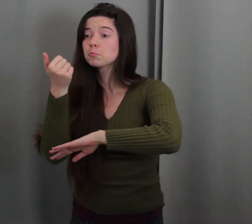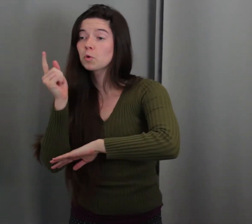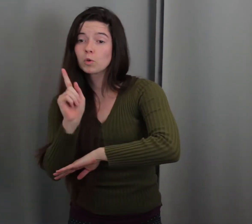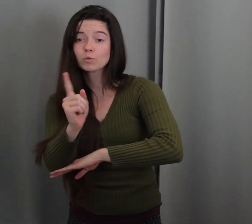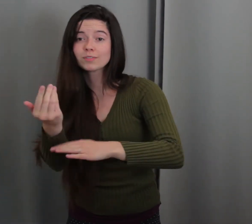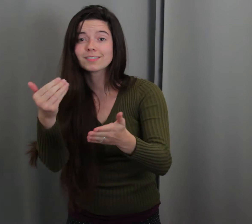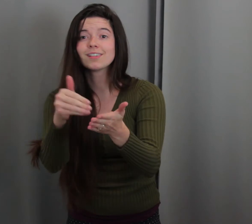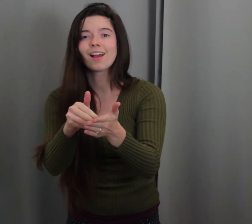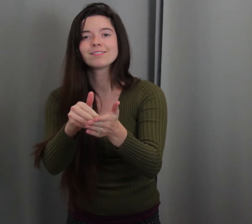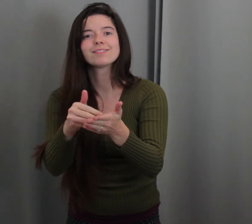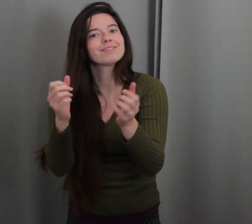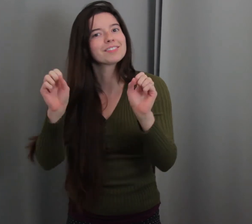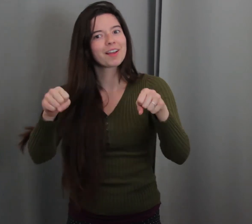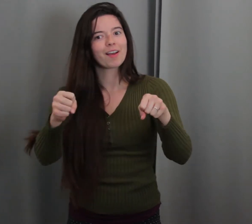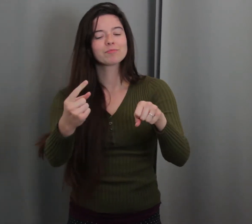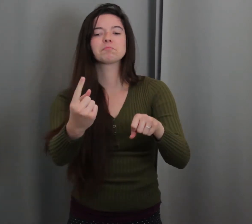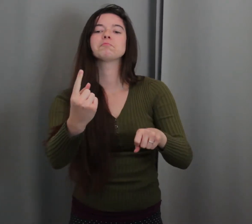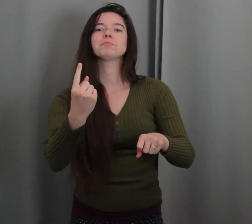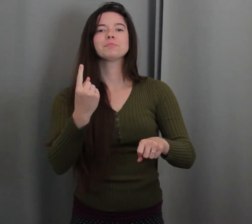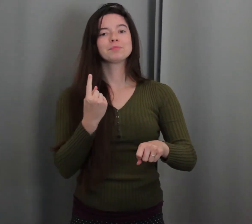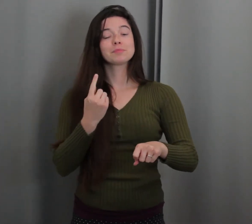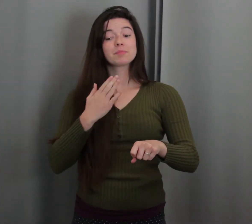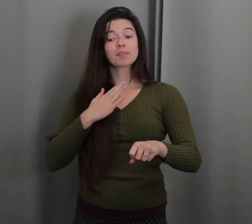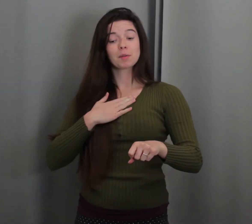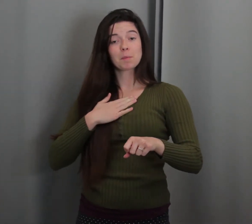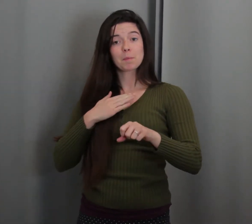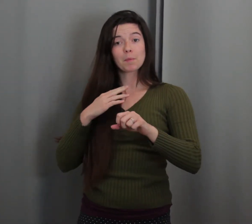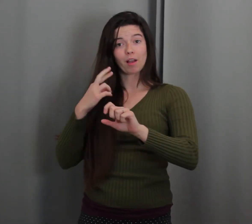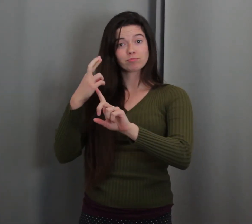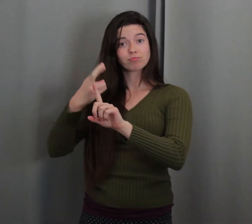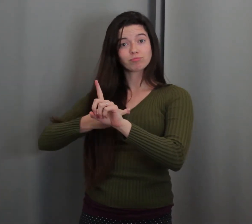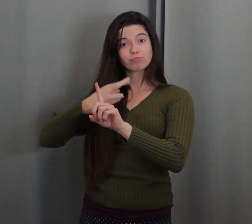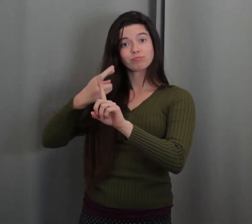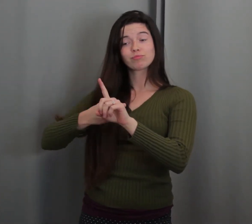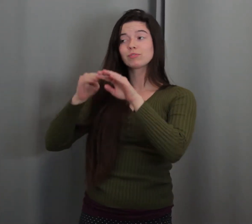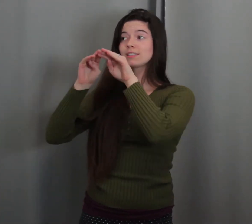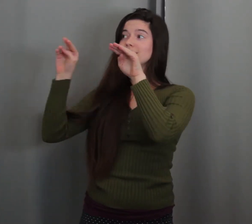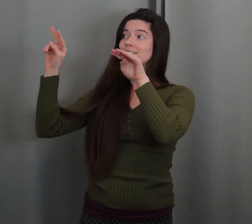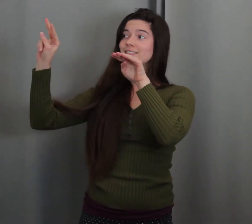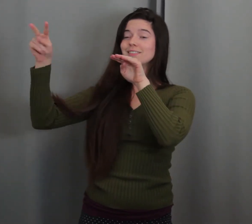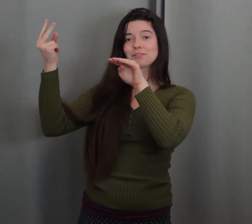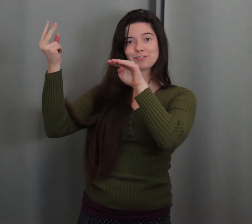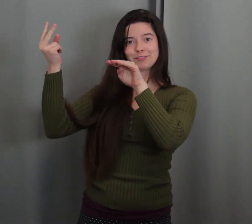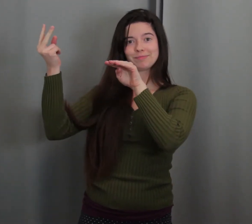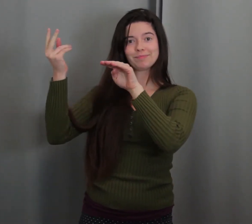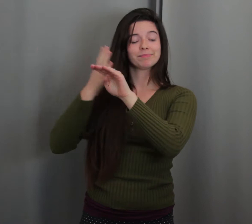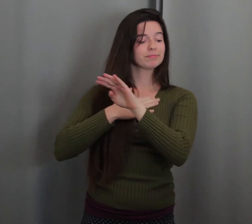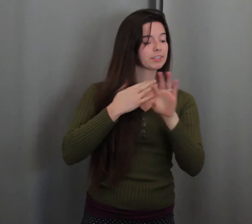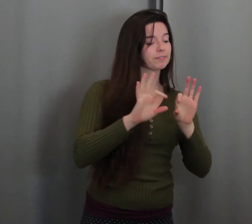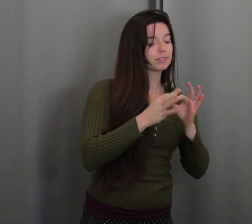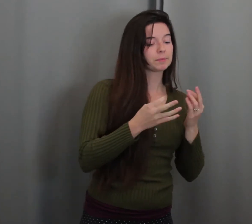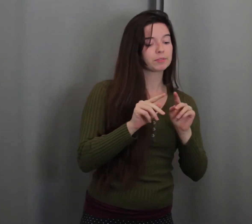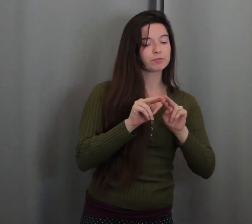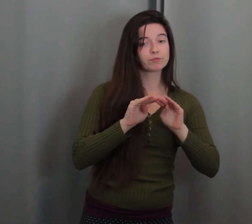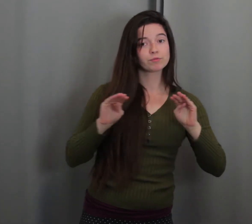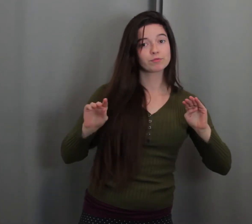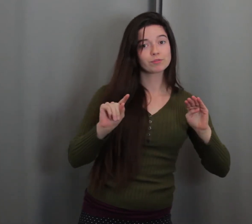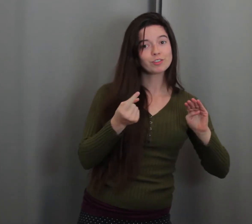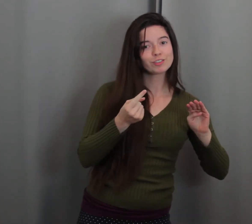One summer evening, as I was fixing supper, there was a knock at the door. I opened